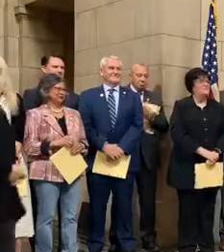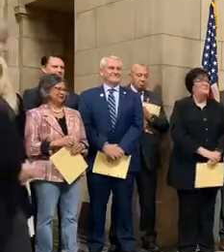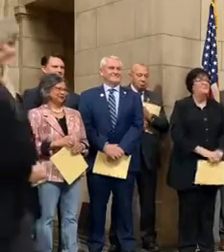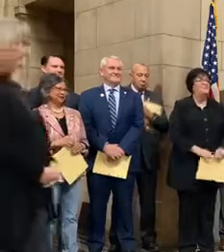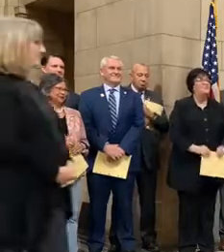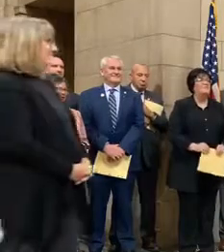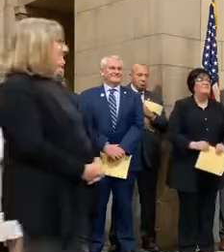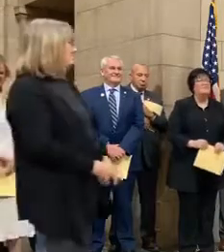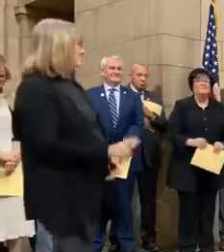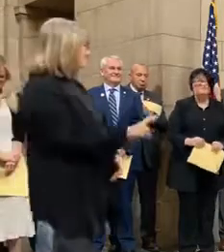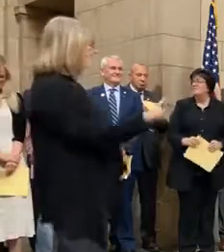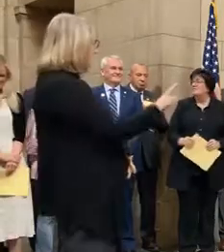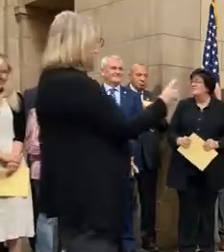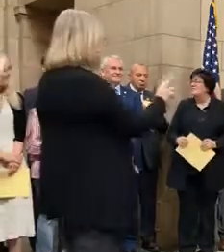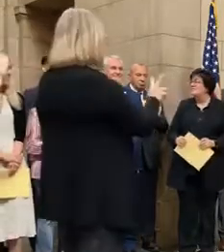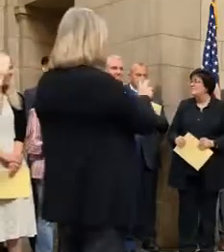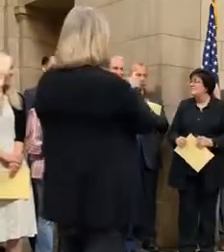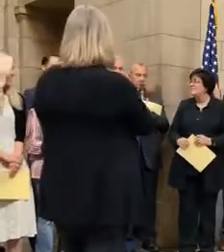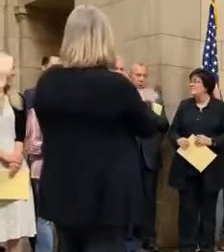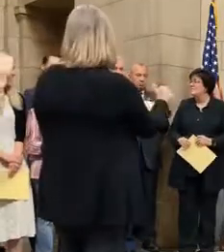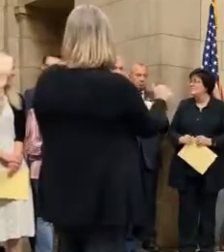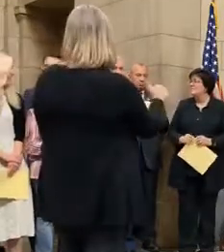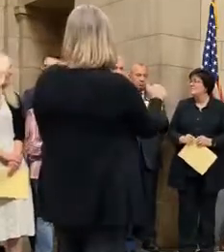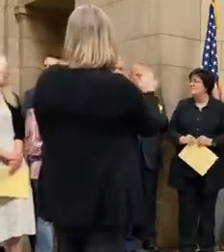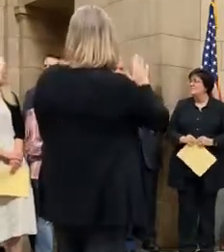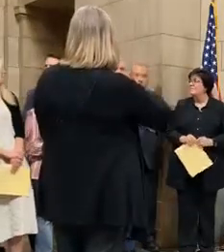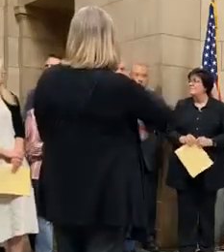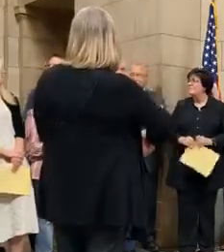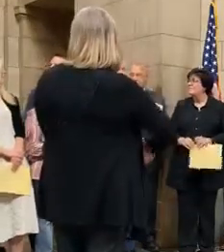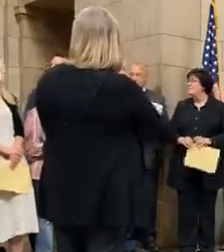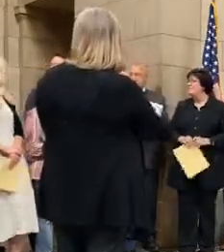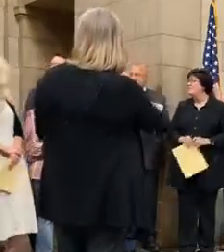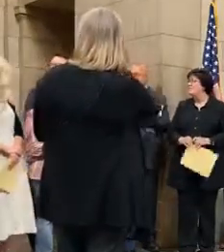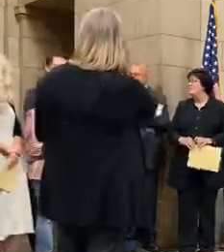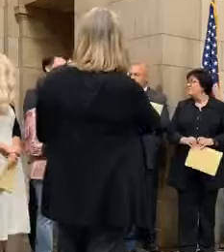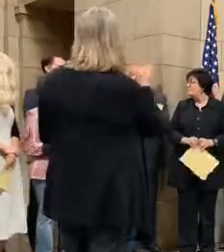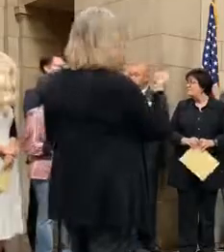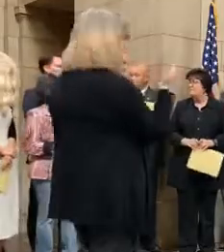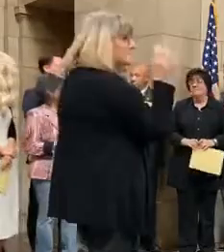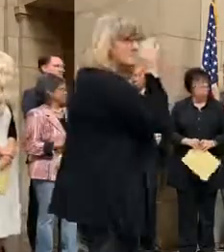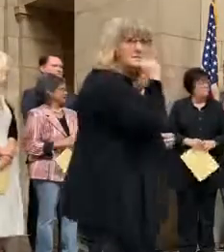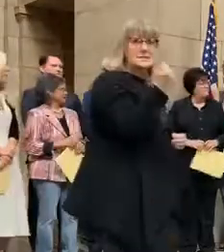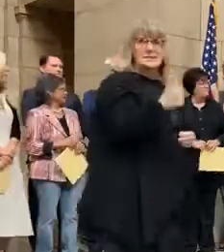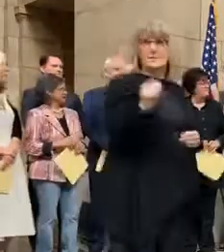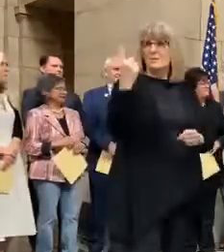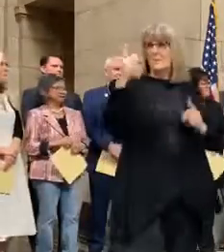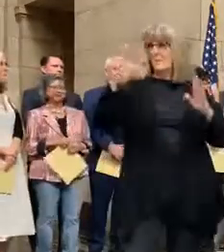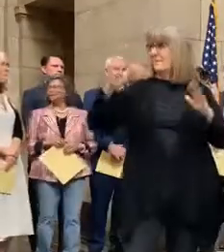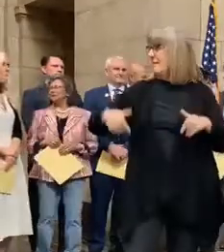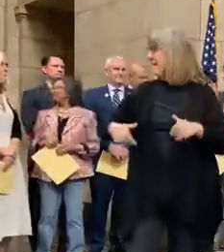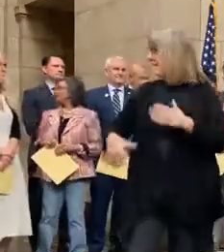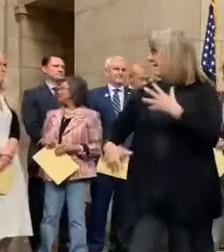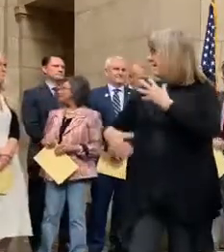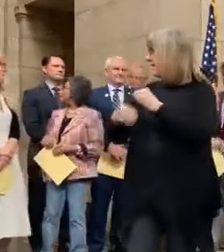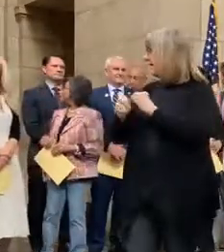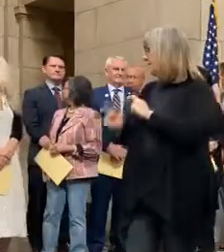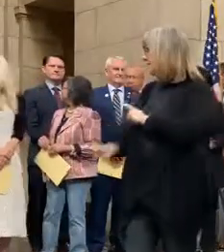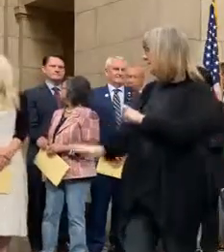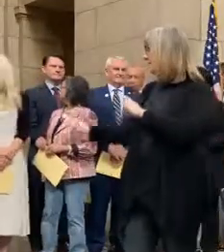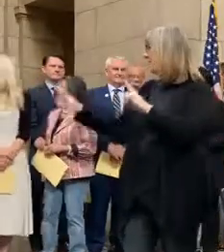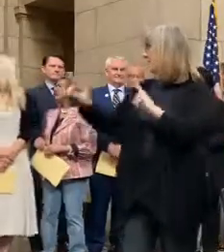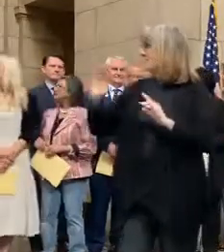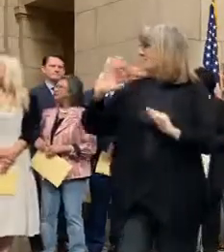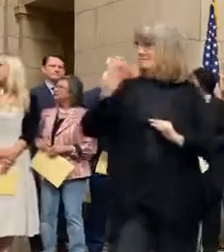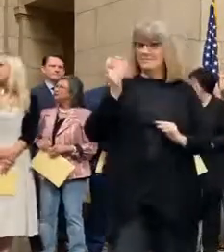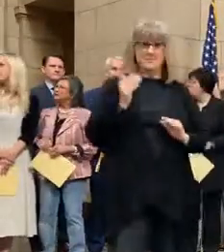All right, I'm looking around. Is there any senator? There was a late ad that I missed. Looking around. I don't see